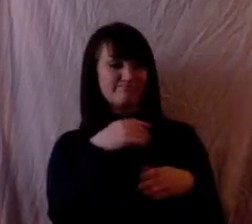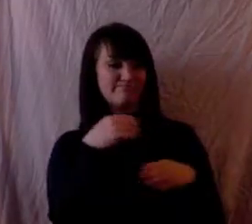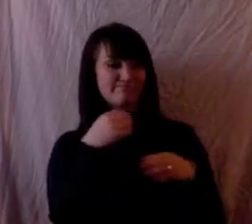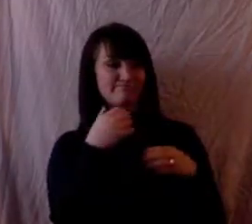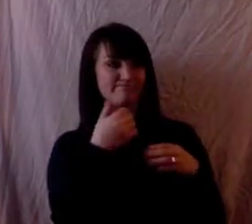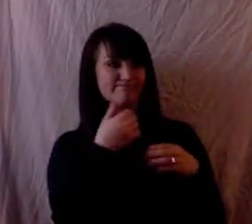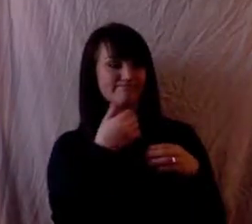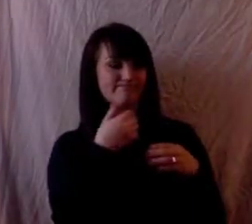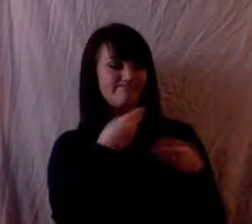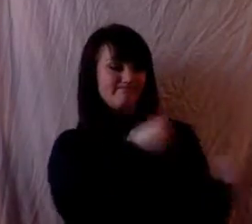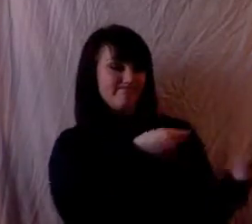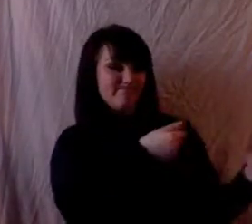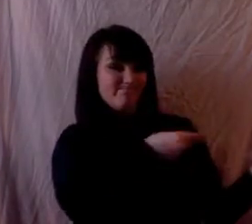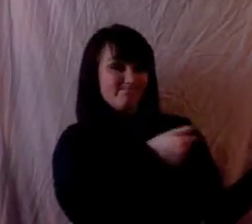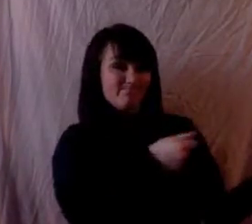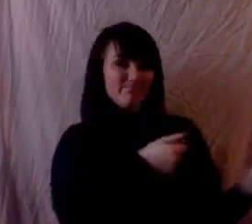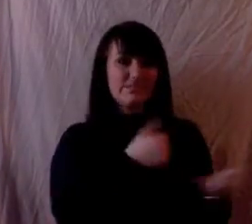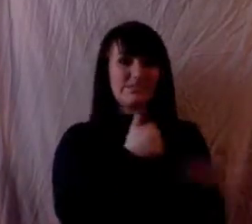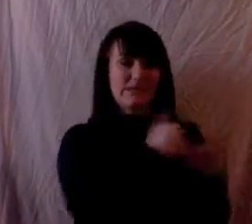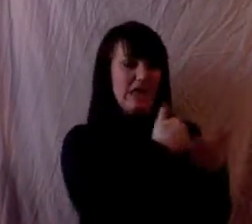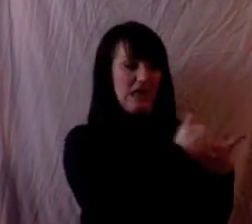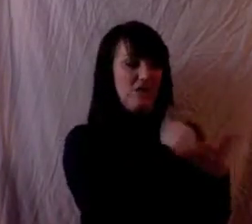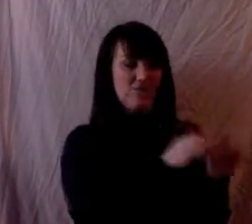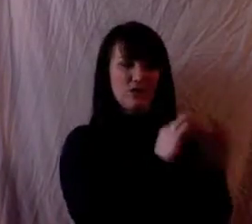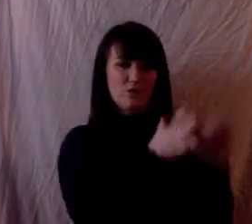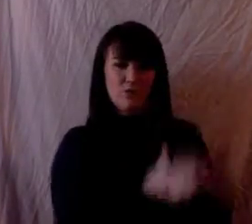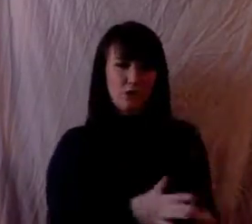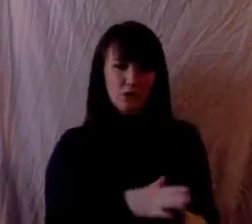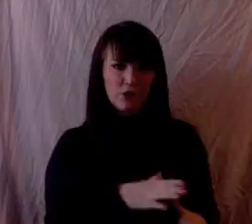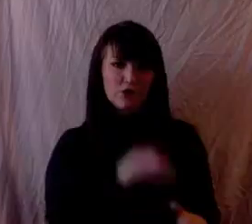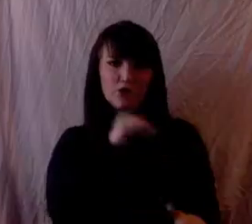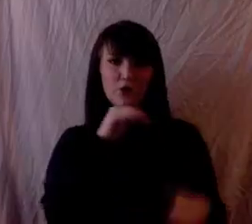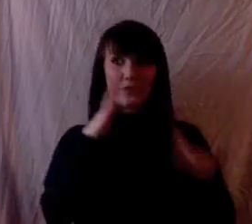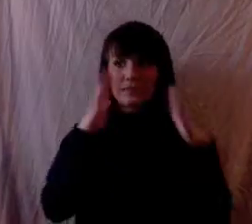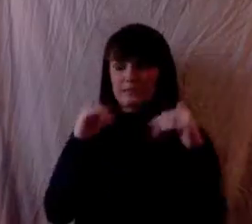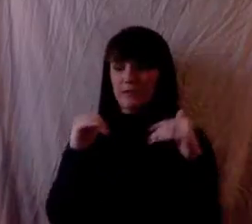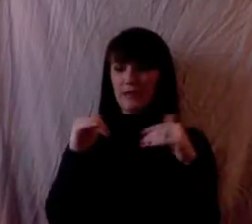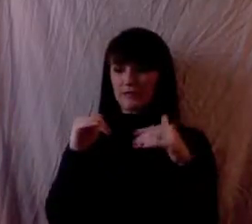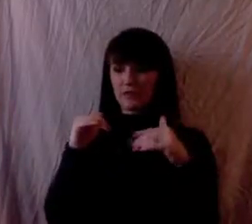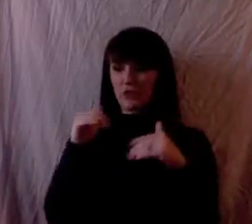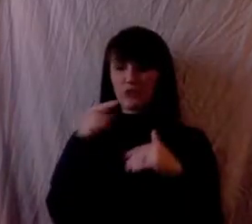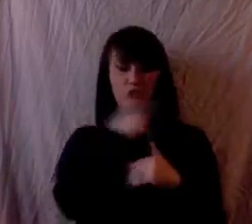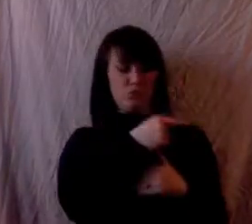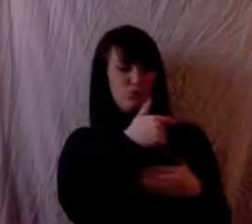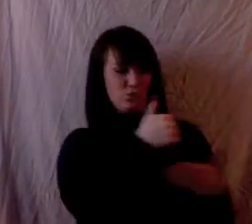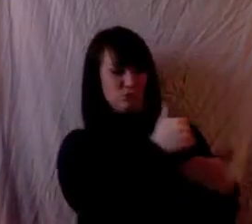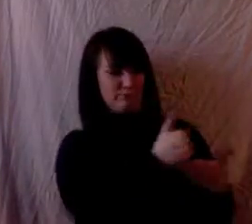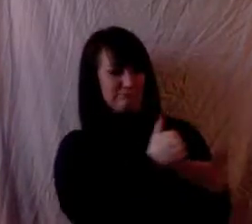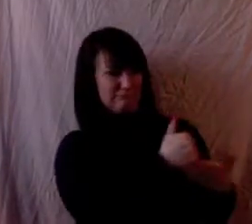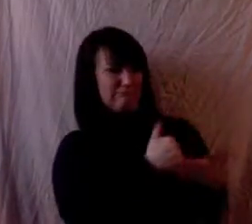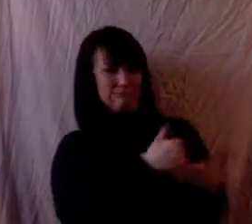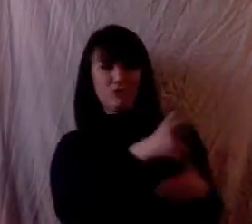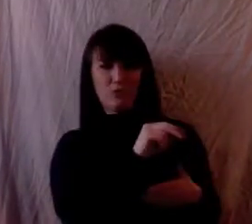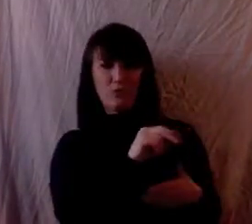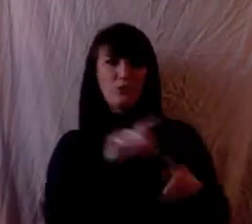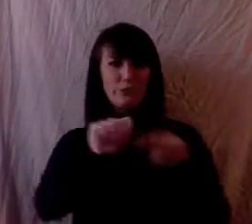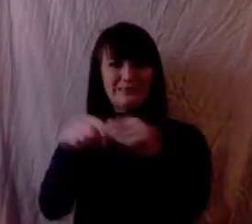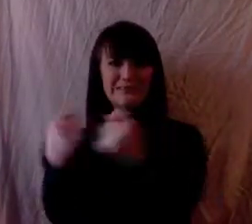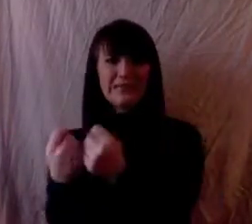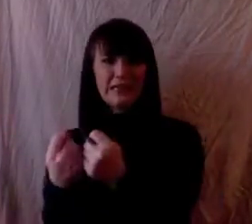the interpreter is not expecting help to come from any of you, and that's why they have a team there. I'd encourage you to get